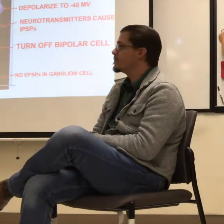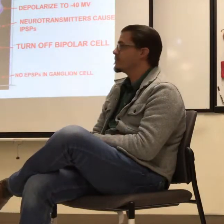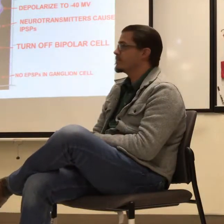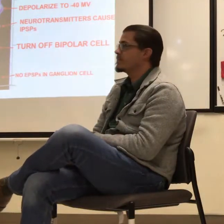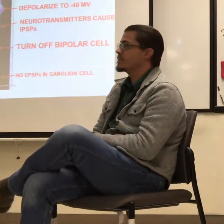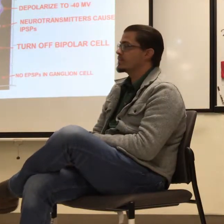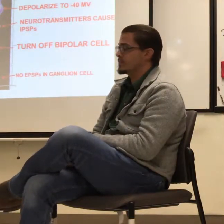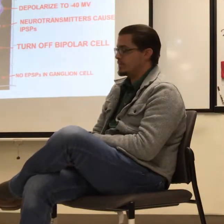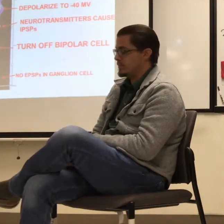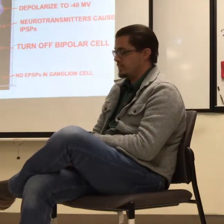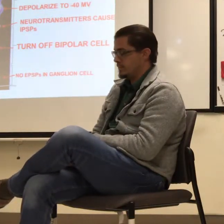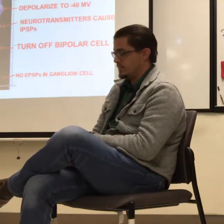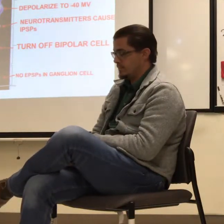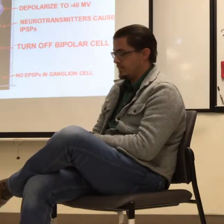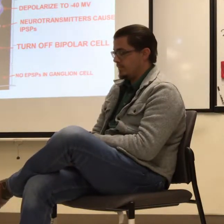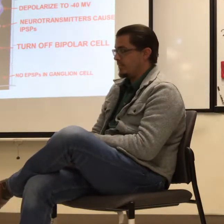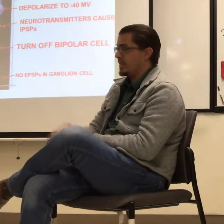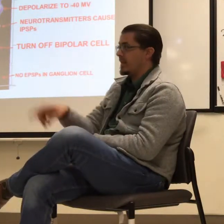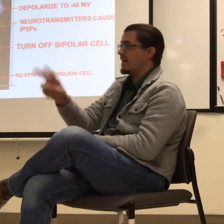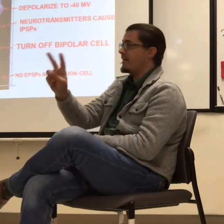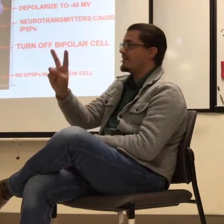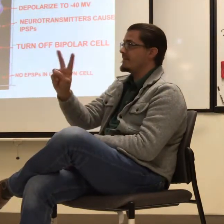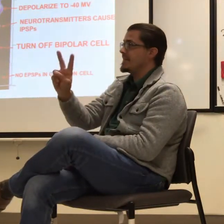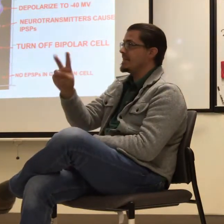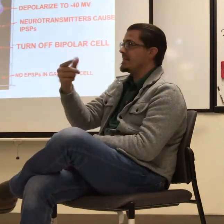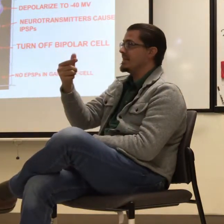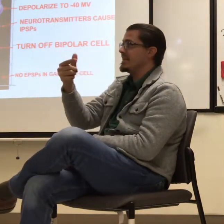Number 2, V-gated